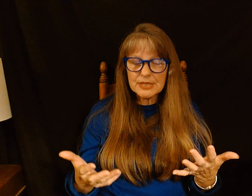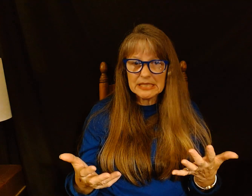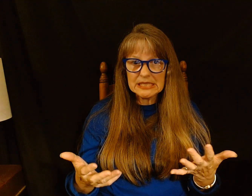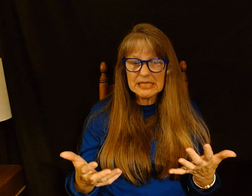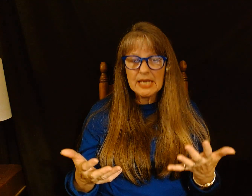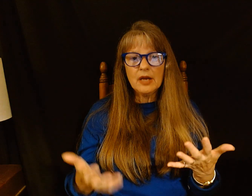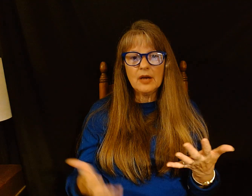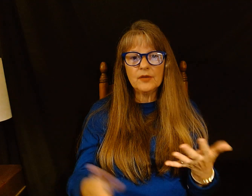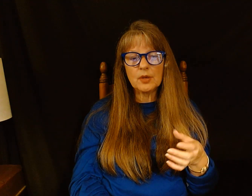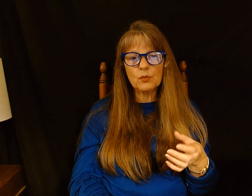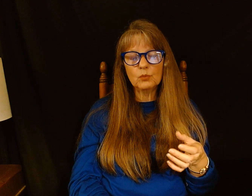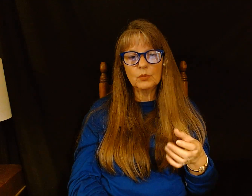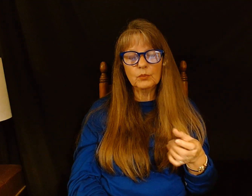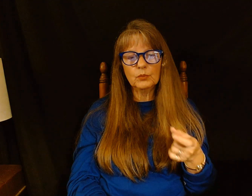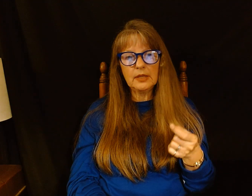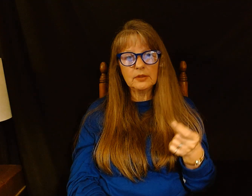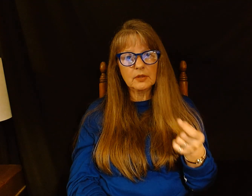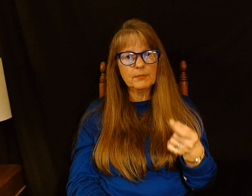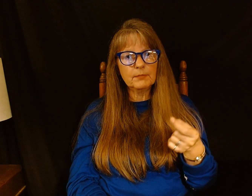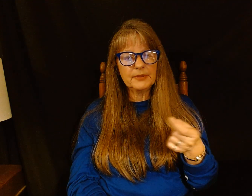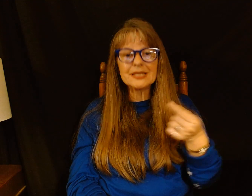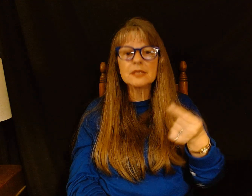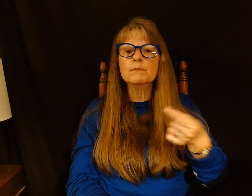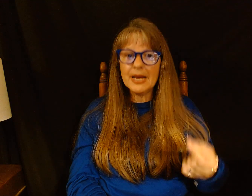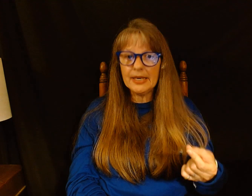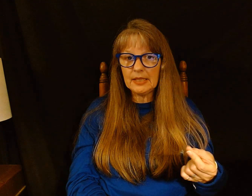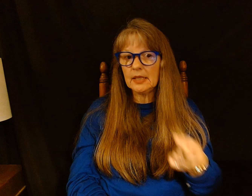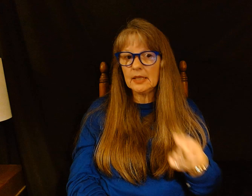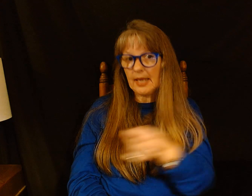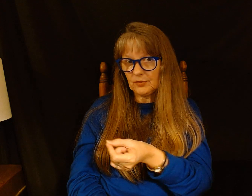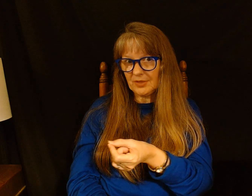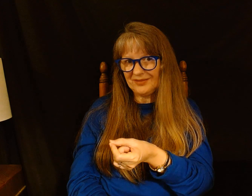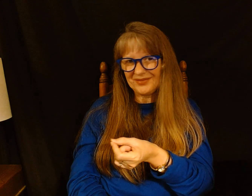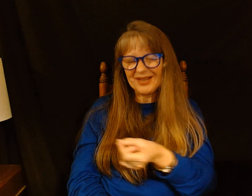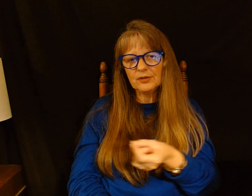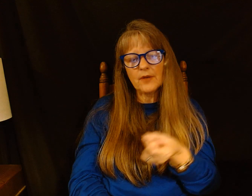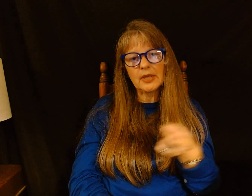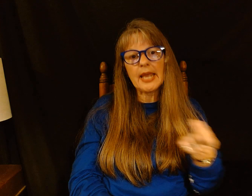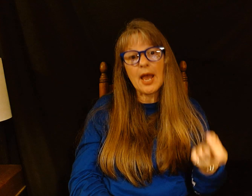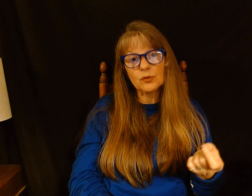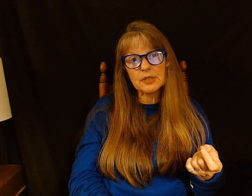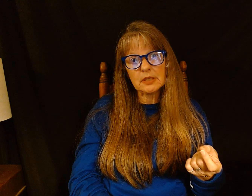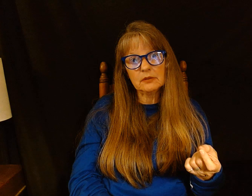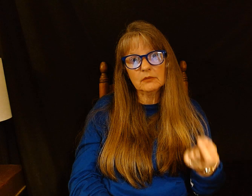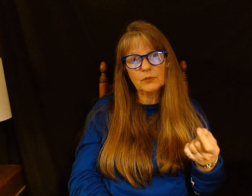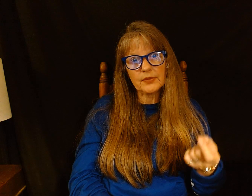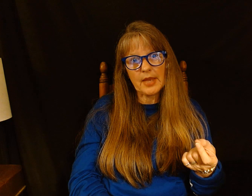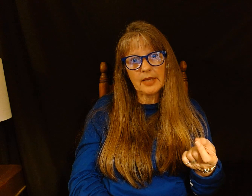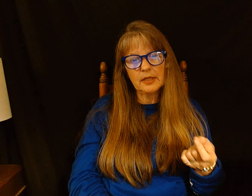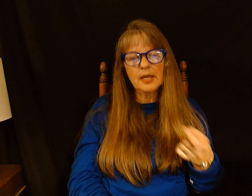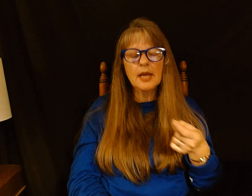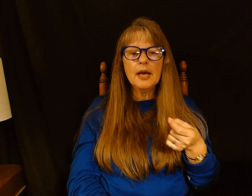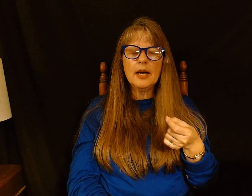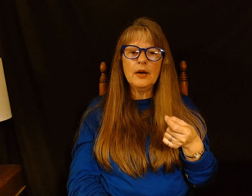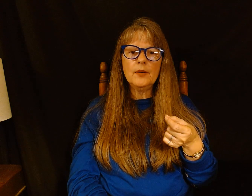accounting of some, but this is money in accounting, right? You have an accounting with that. And